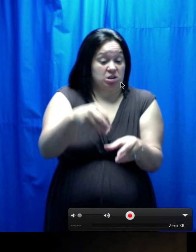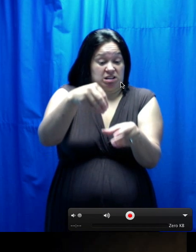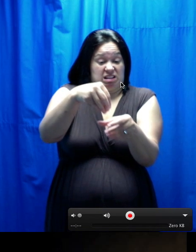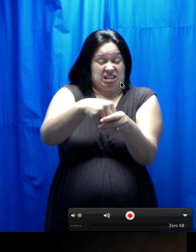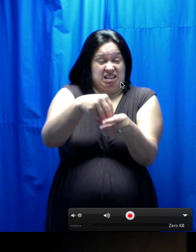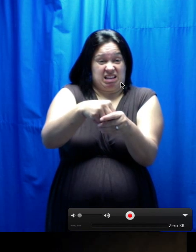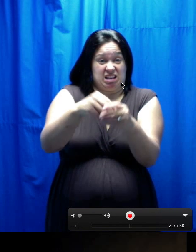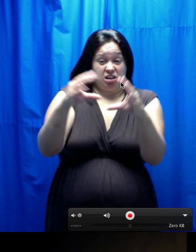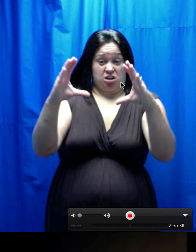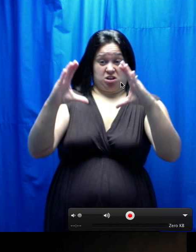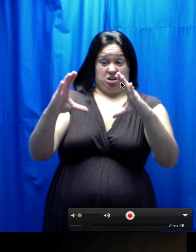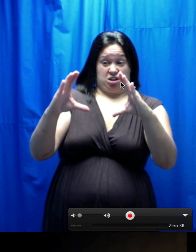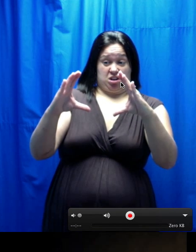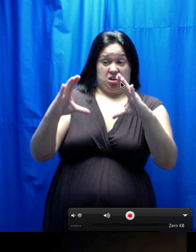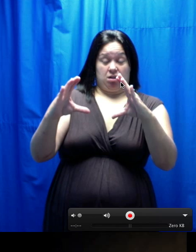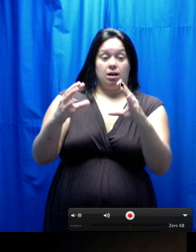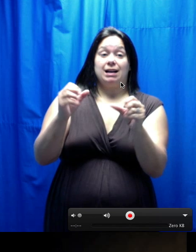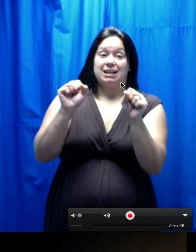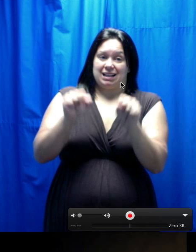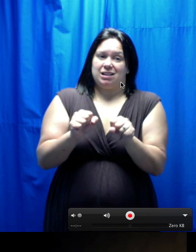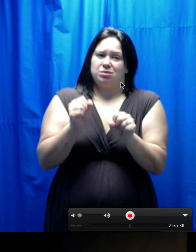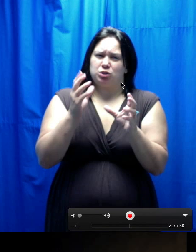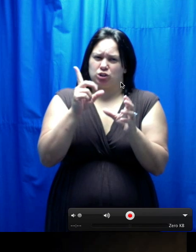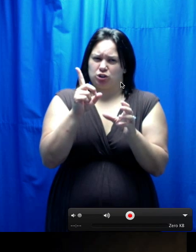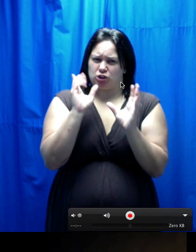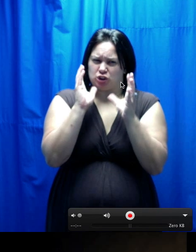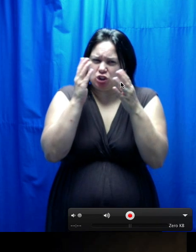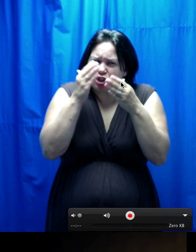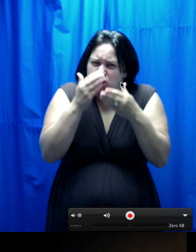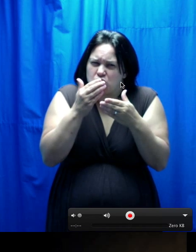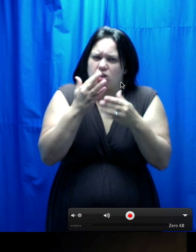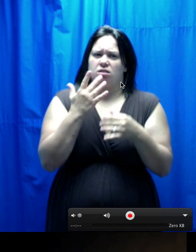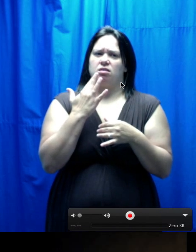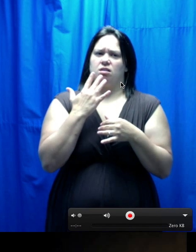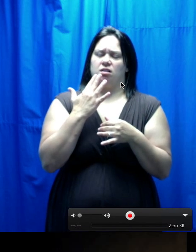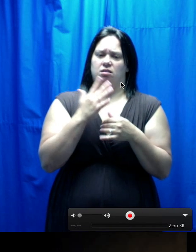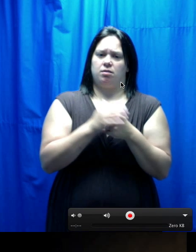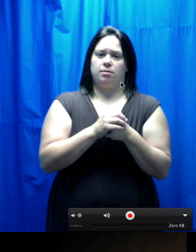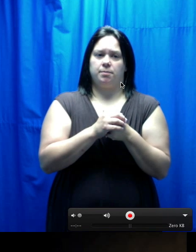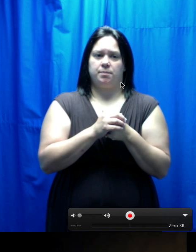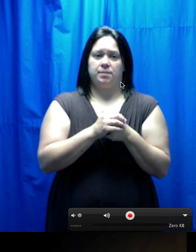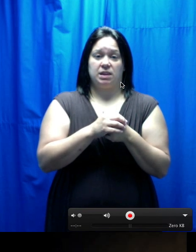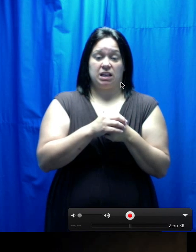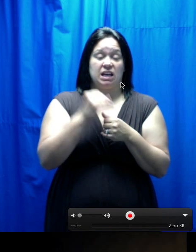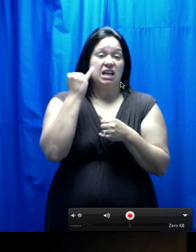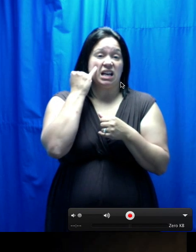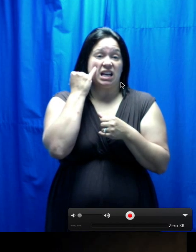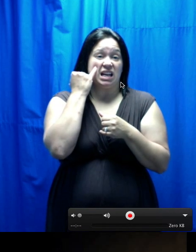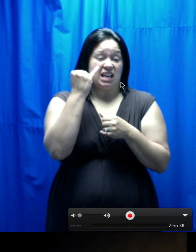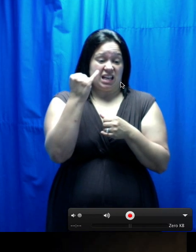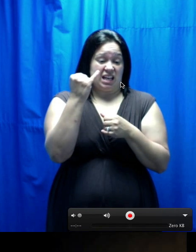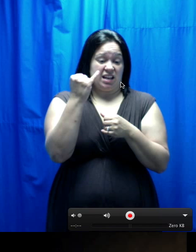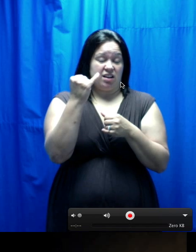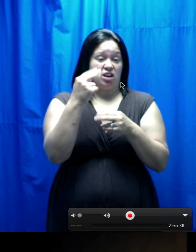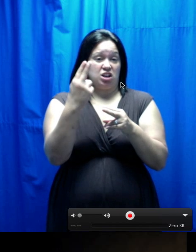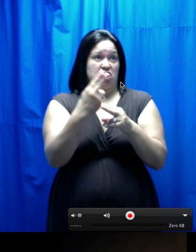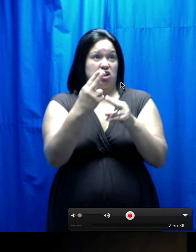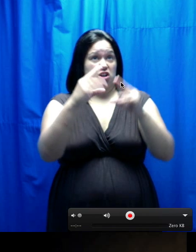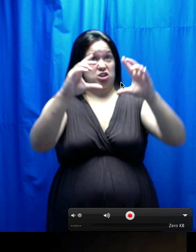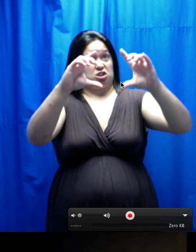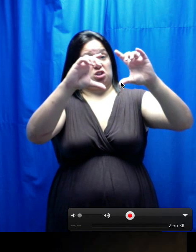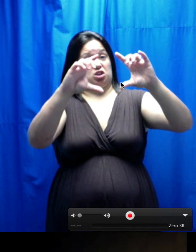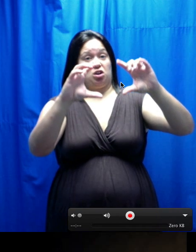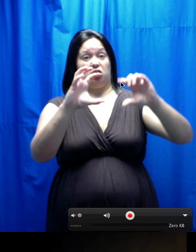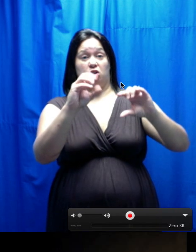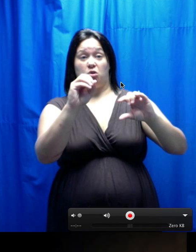the larger the space will seem. Also, a good thing to remember when painting the inside of houses is that colors will look darker on large